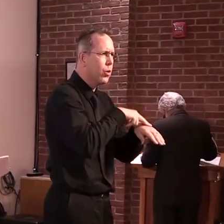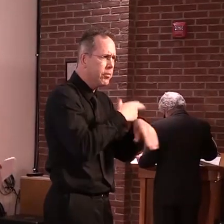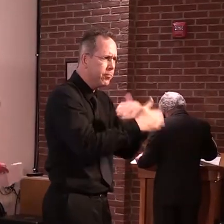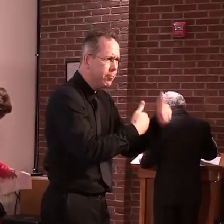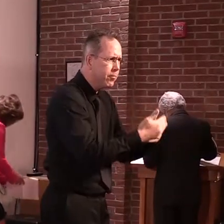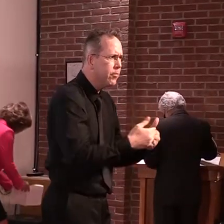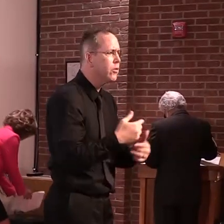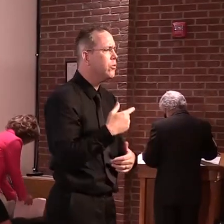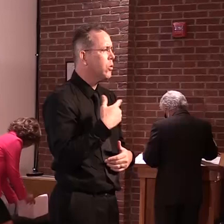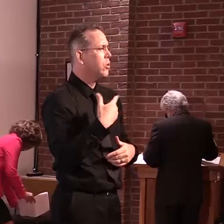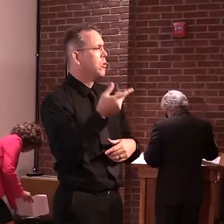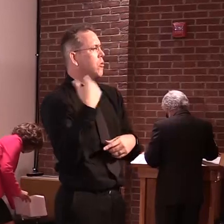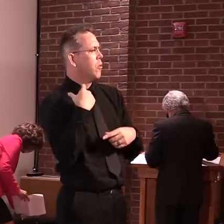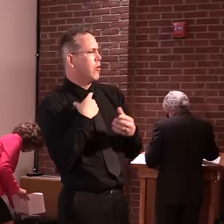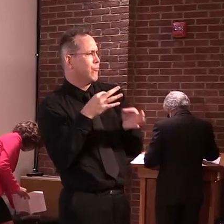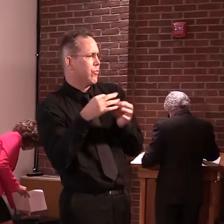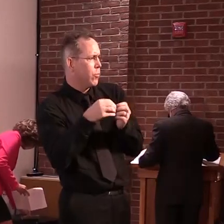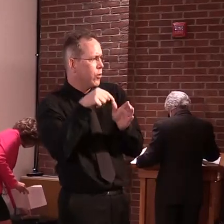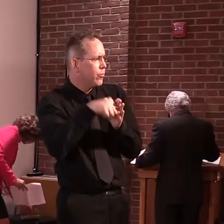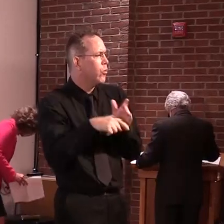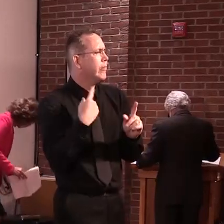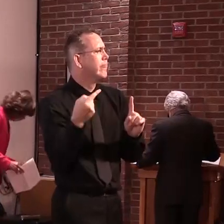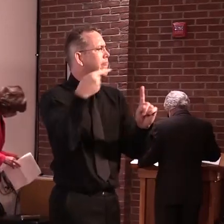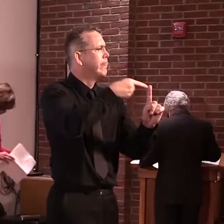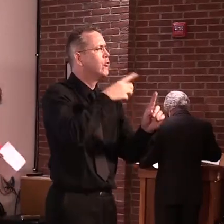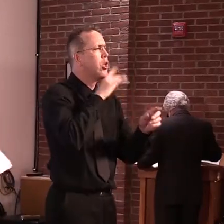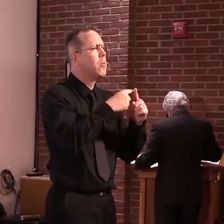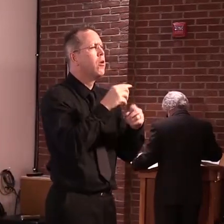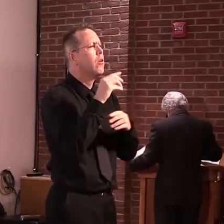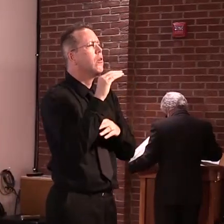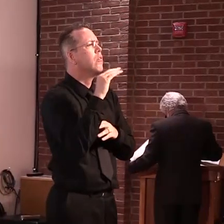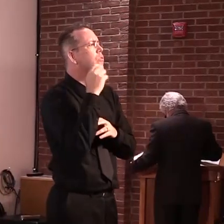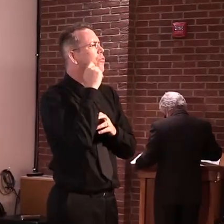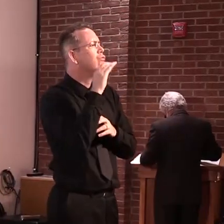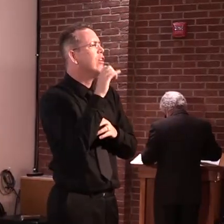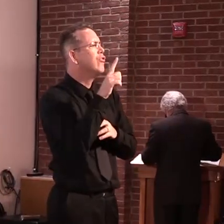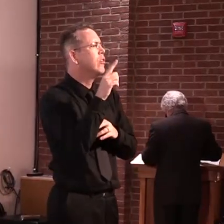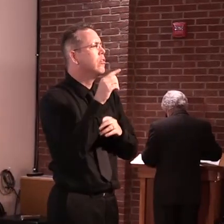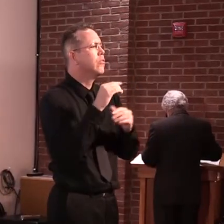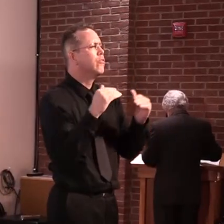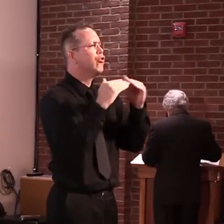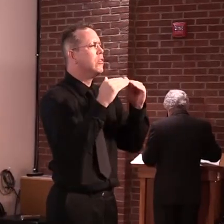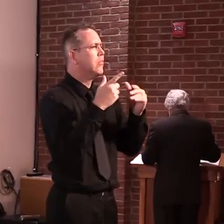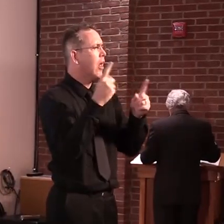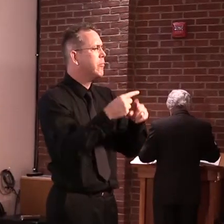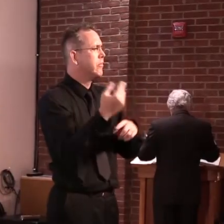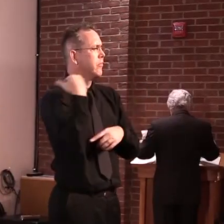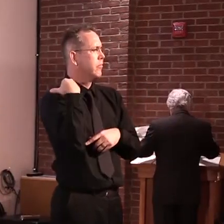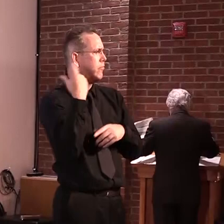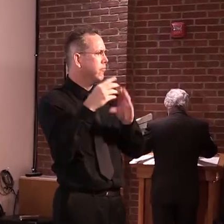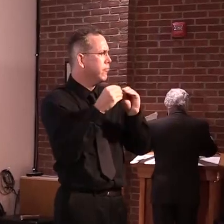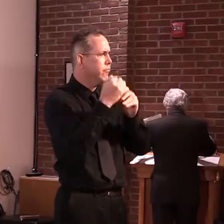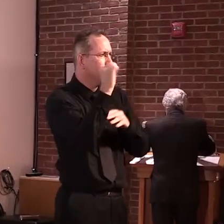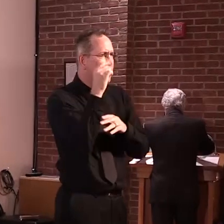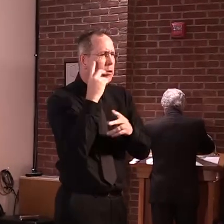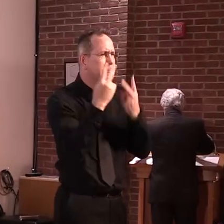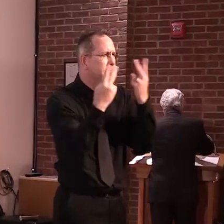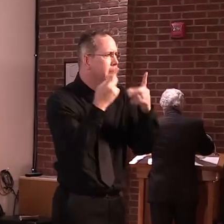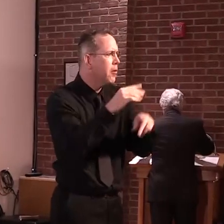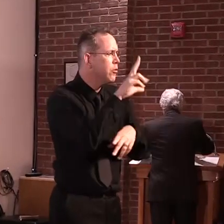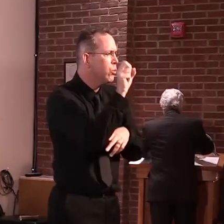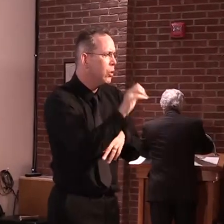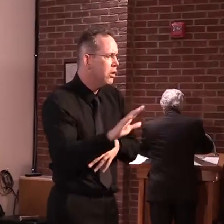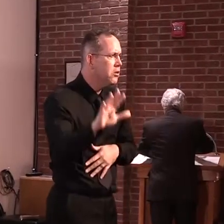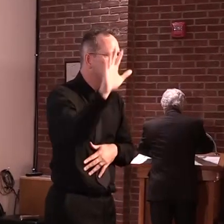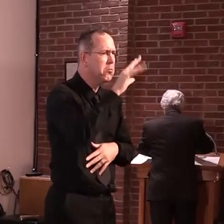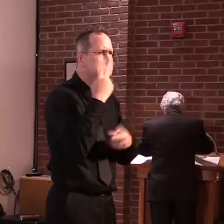today to talk about racial equity and the movement we're continuing to see across the country. I think it's